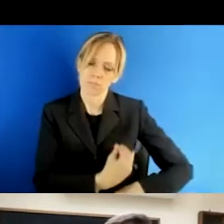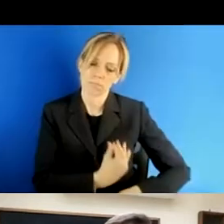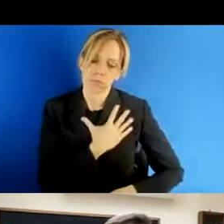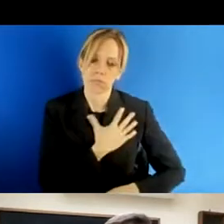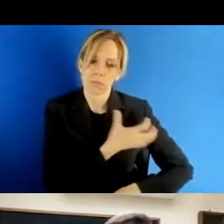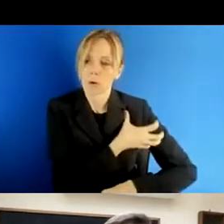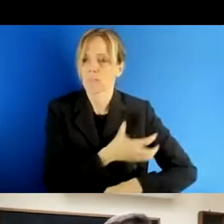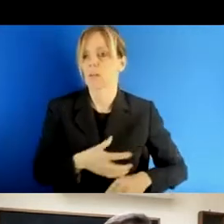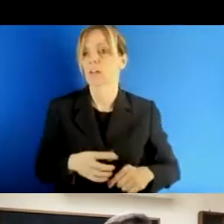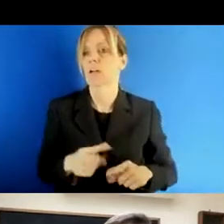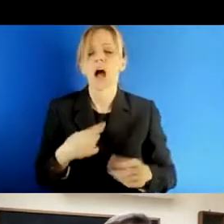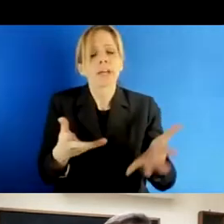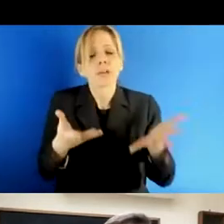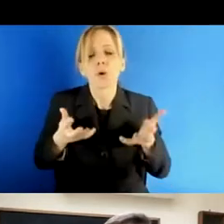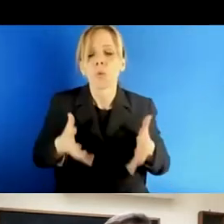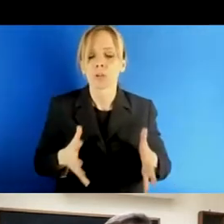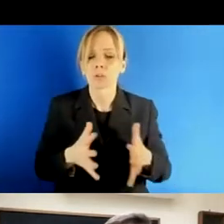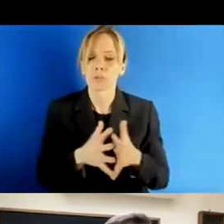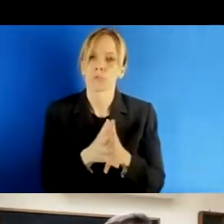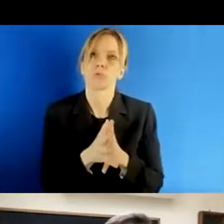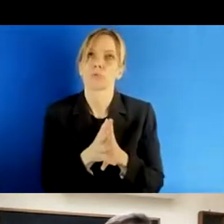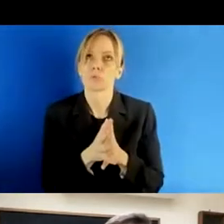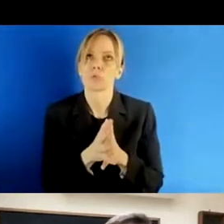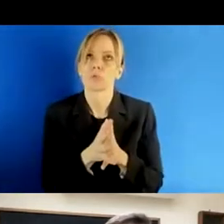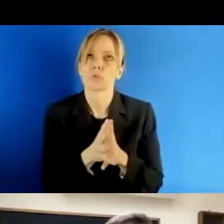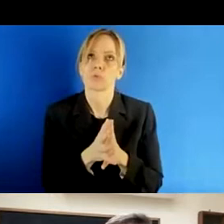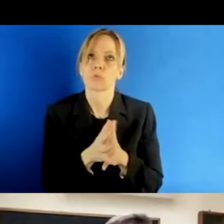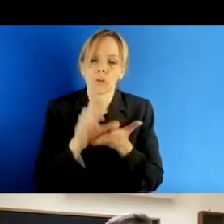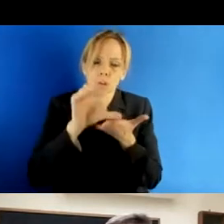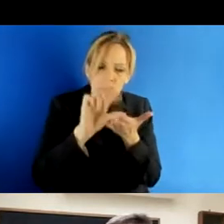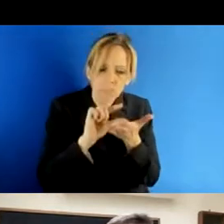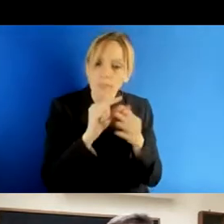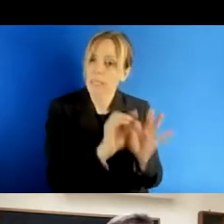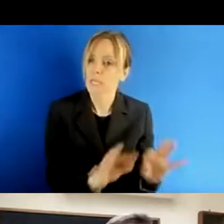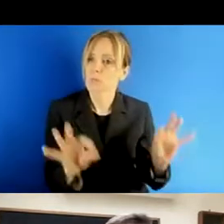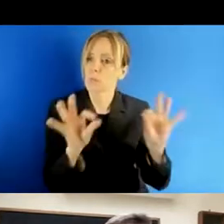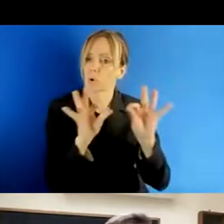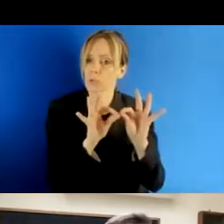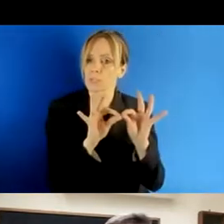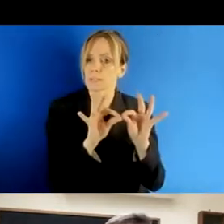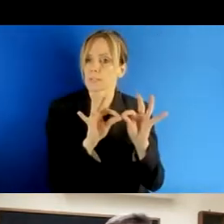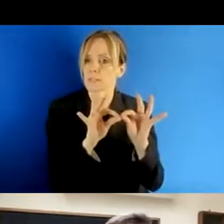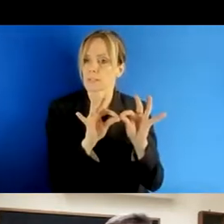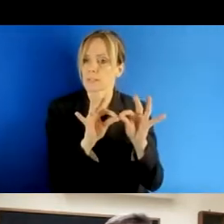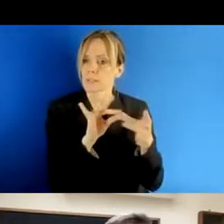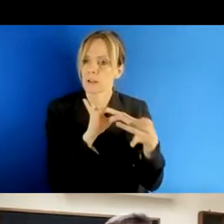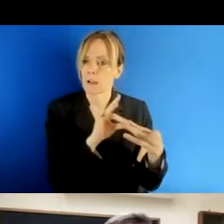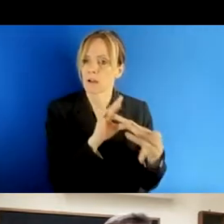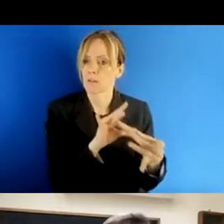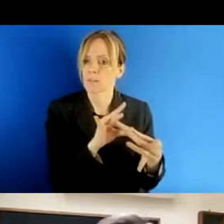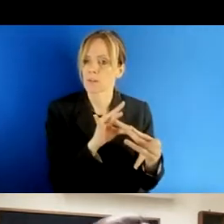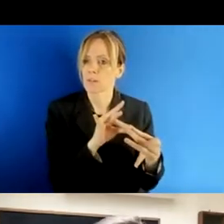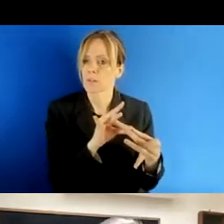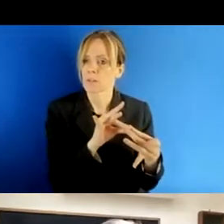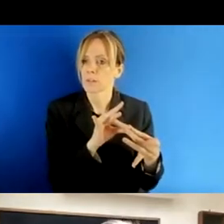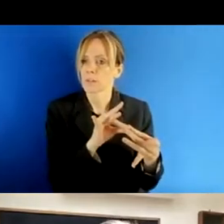You know, I don't want to downplay the importance of you know, forebears